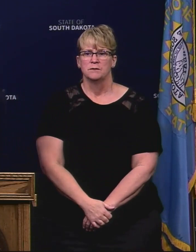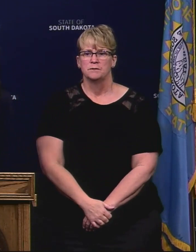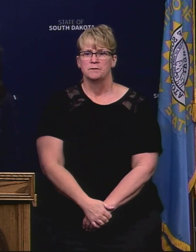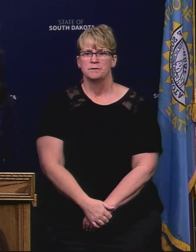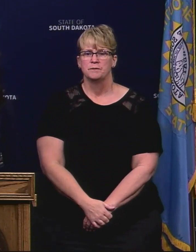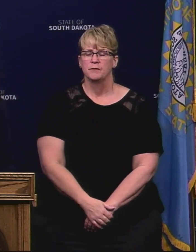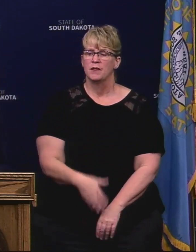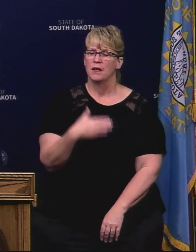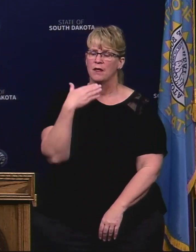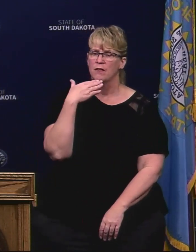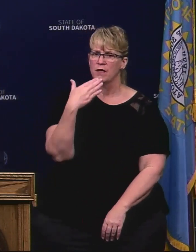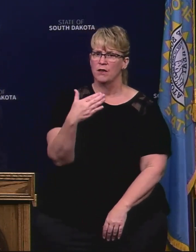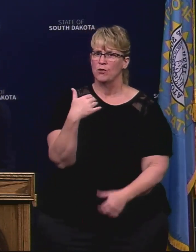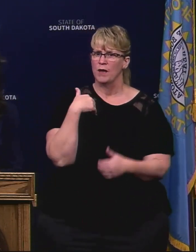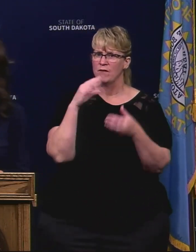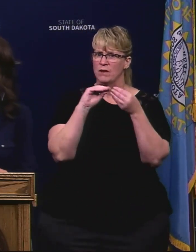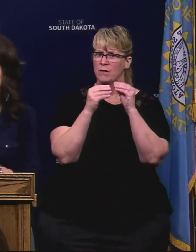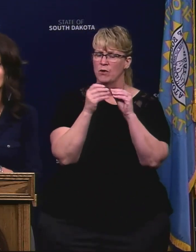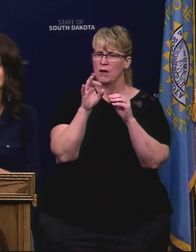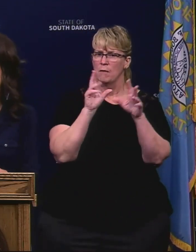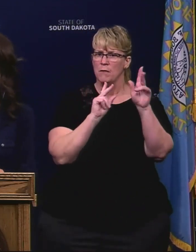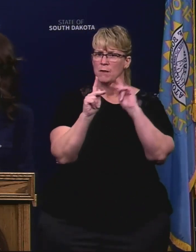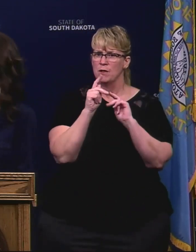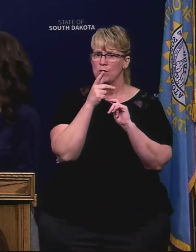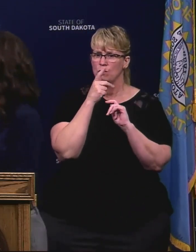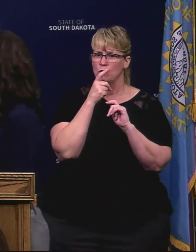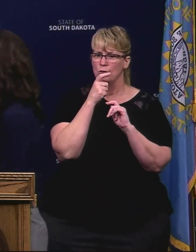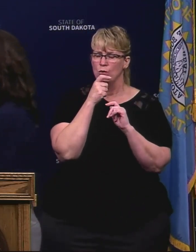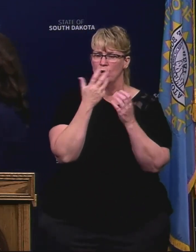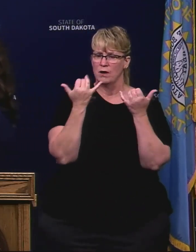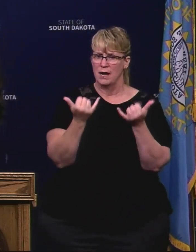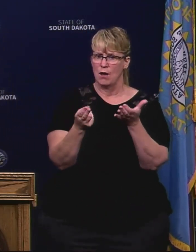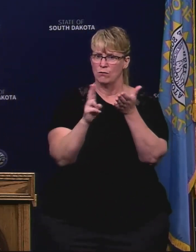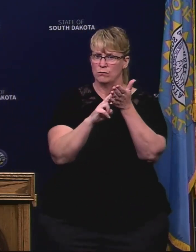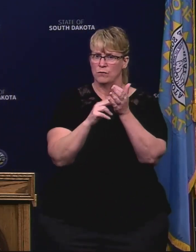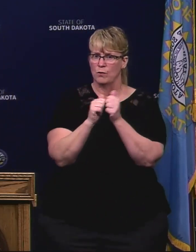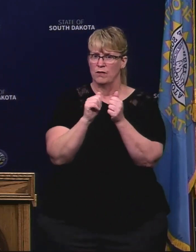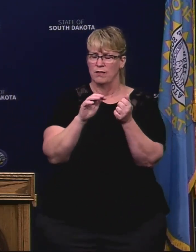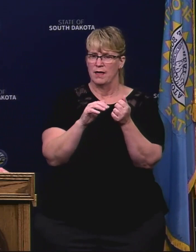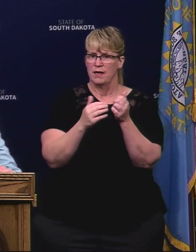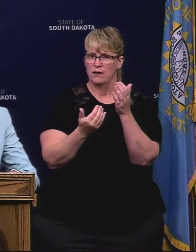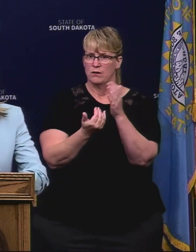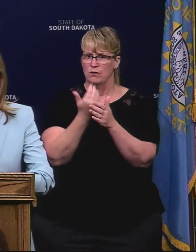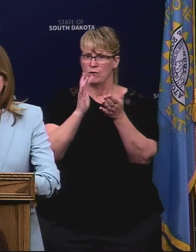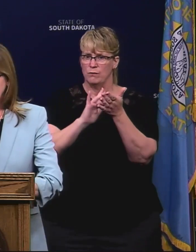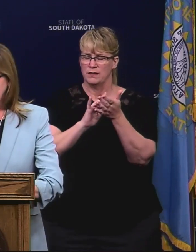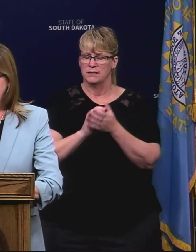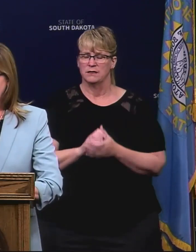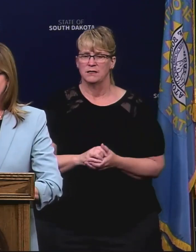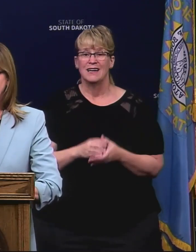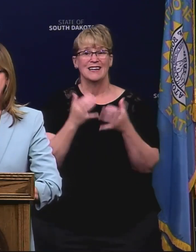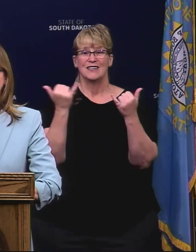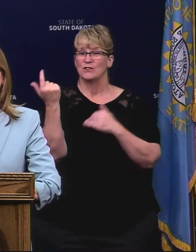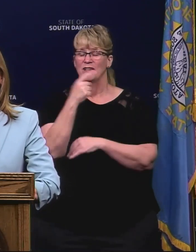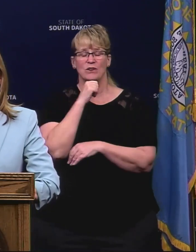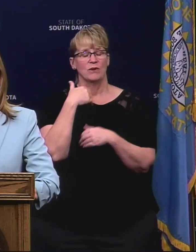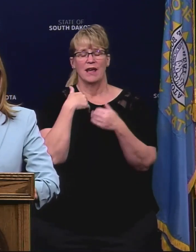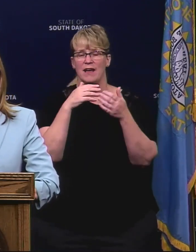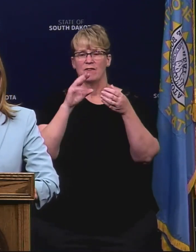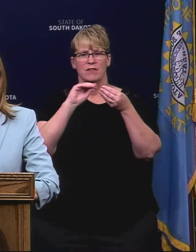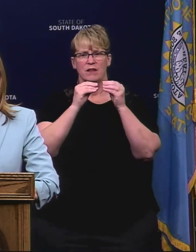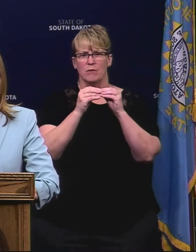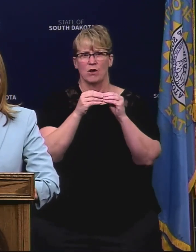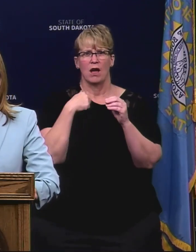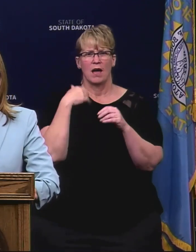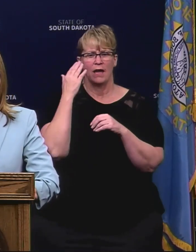Thank you. And do we have a number of people that are now enrolled in those trials? I don't have the number today. I know we enrolled our